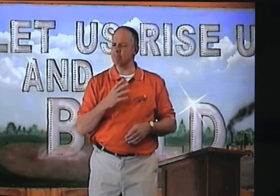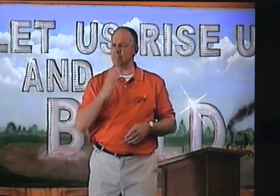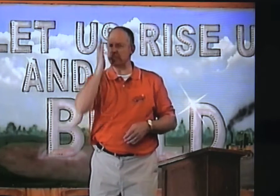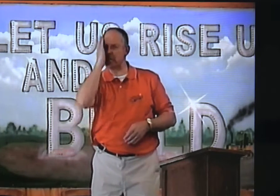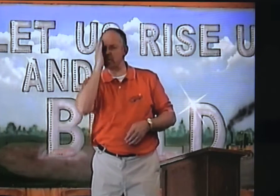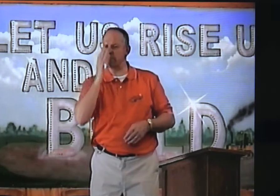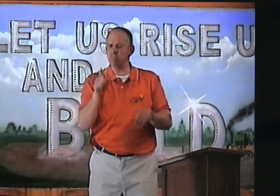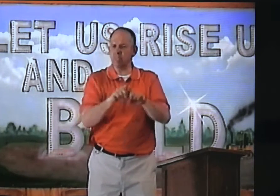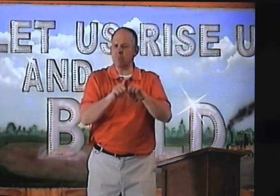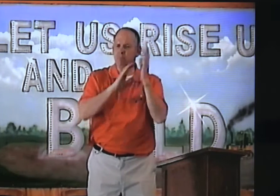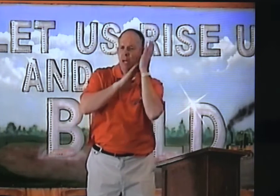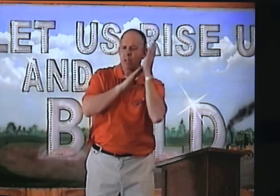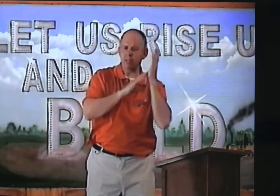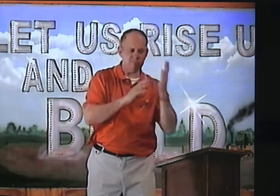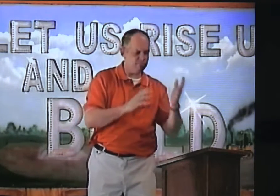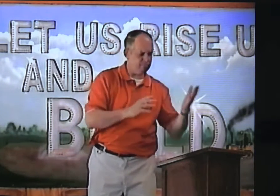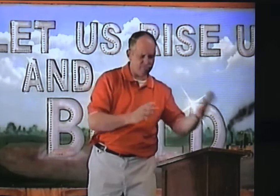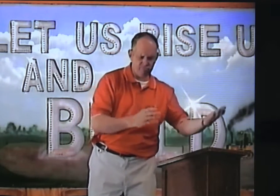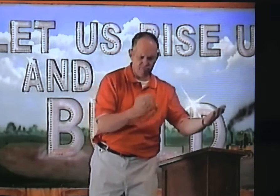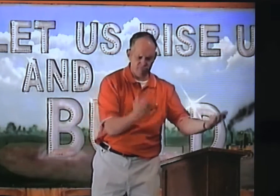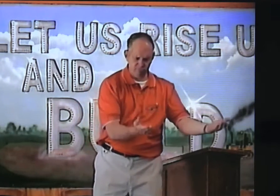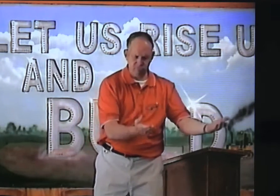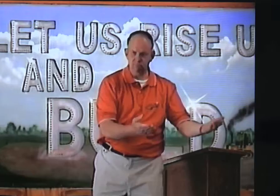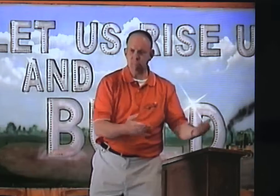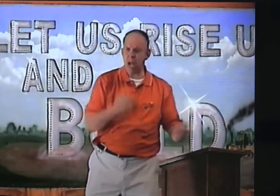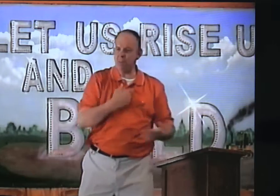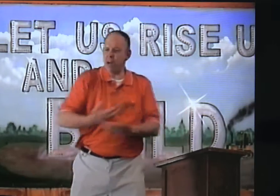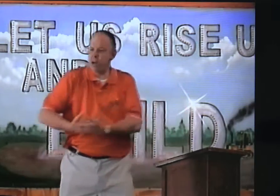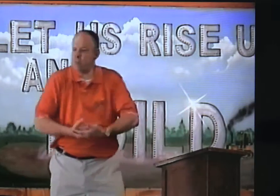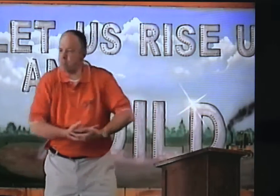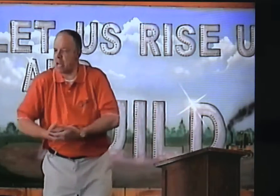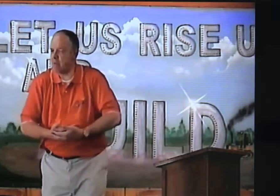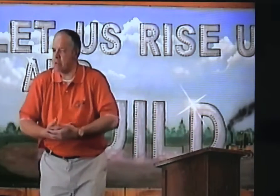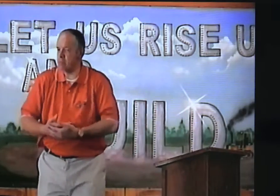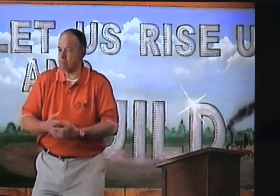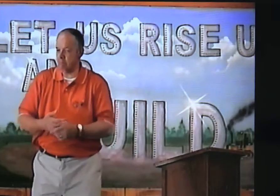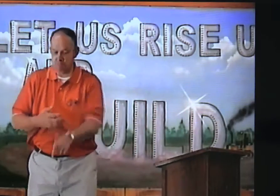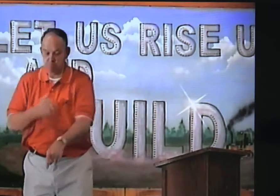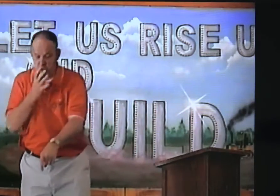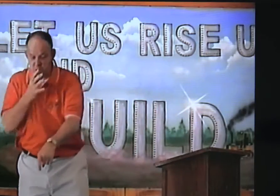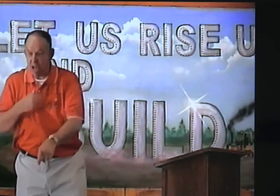They were sleeping in the same bed right near each other. Both had babies.